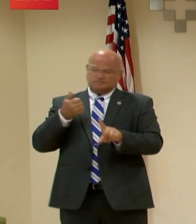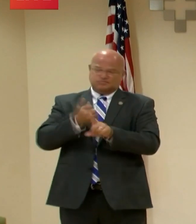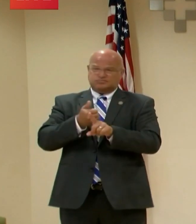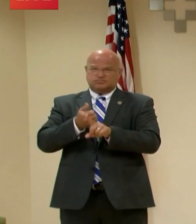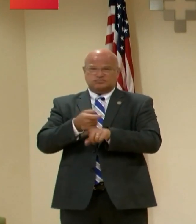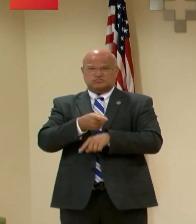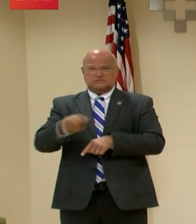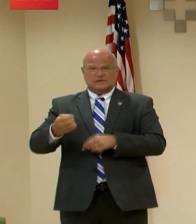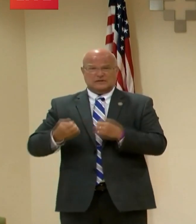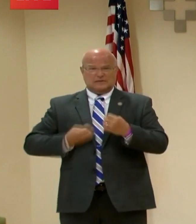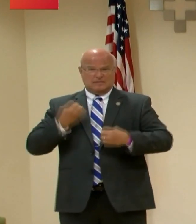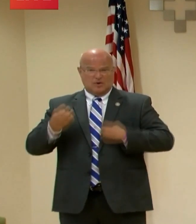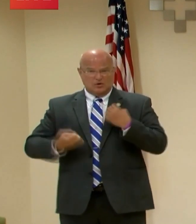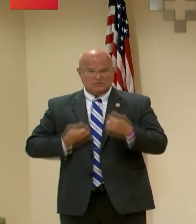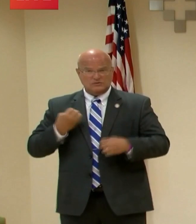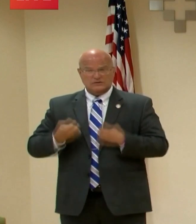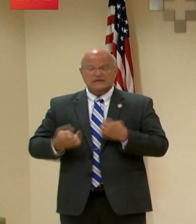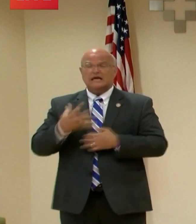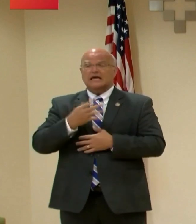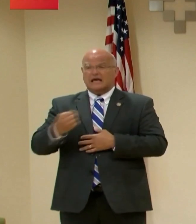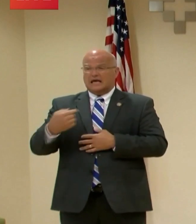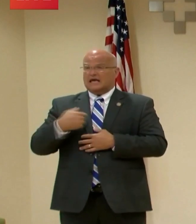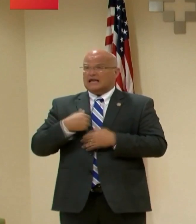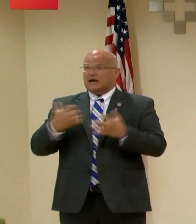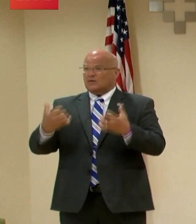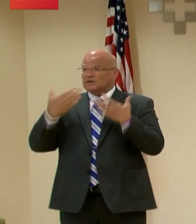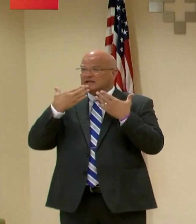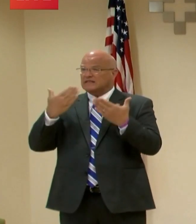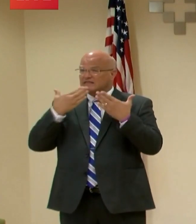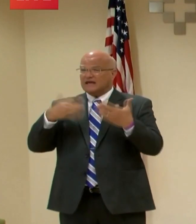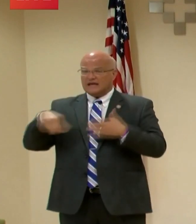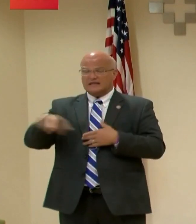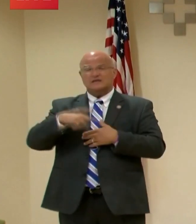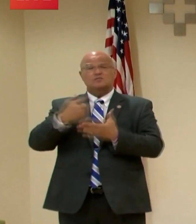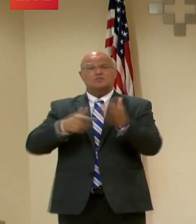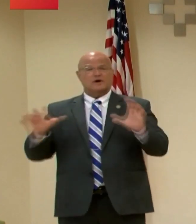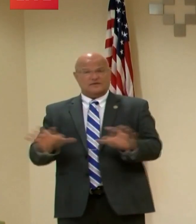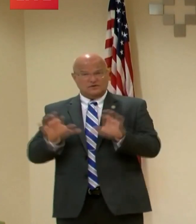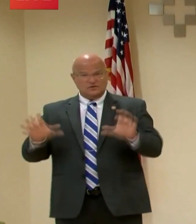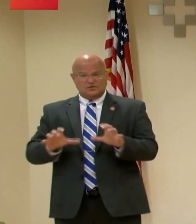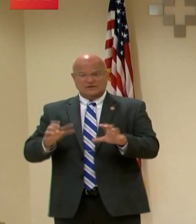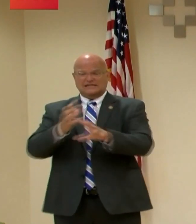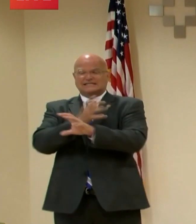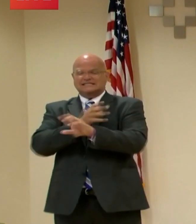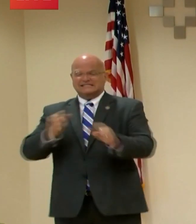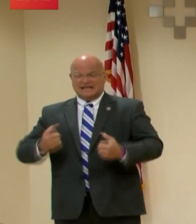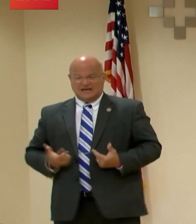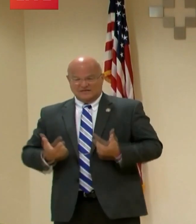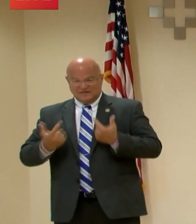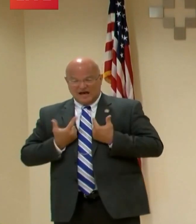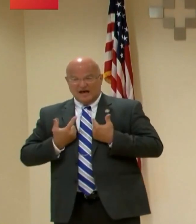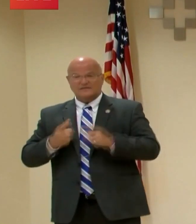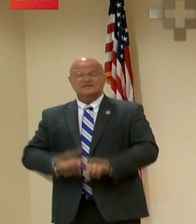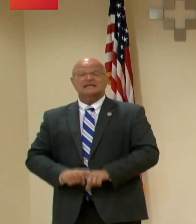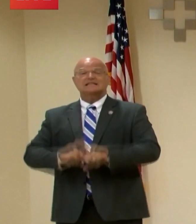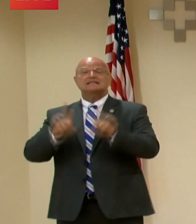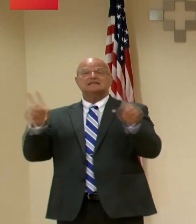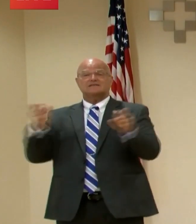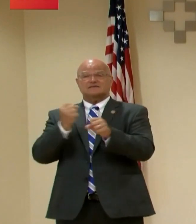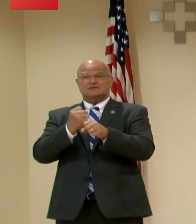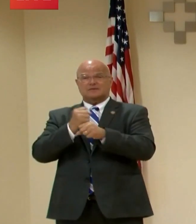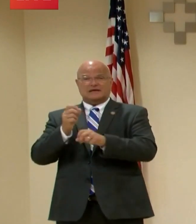on you emotionally. And I just wanted to thank them for what they're doing to save lives and the difference they're